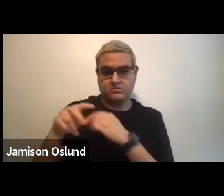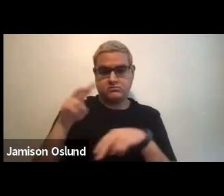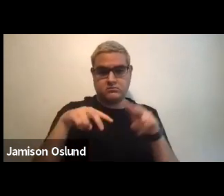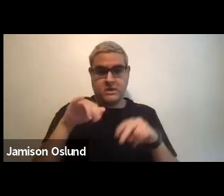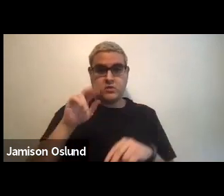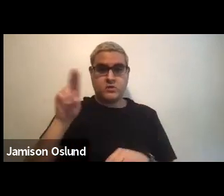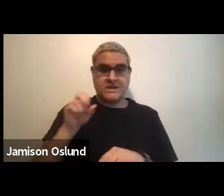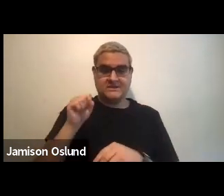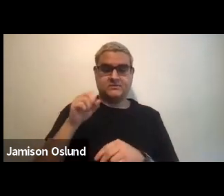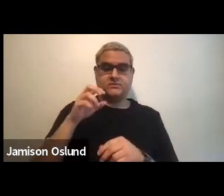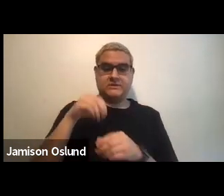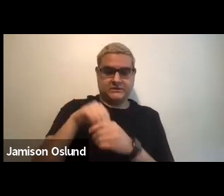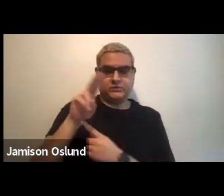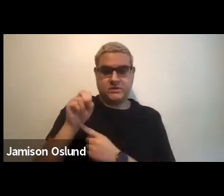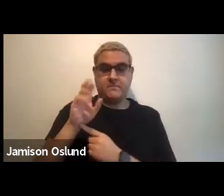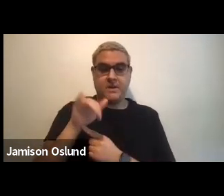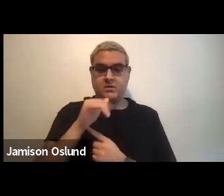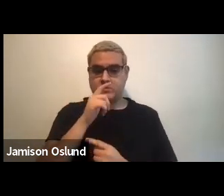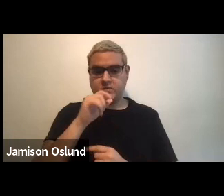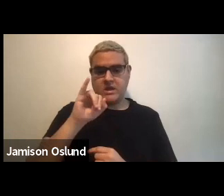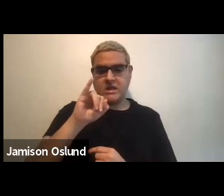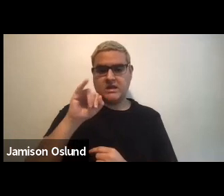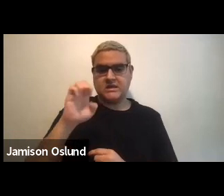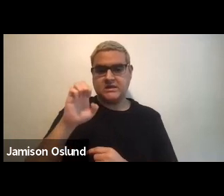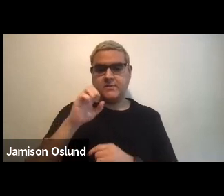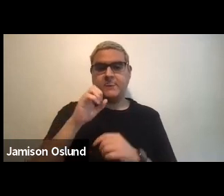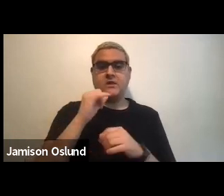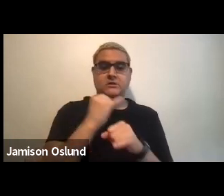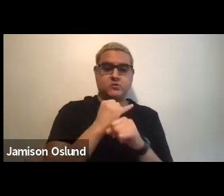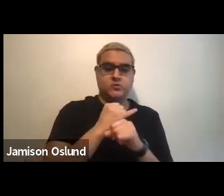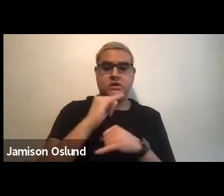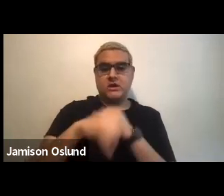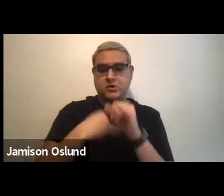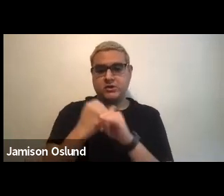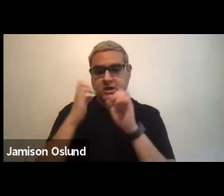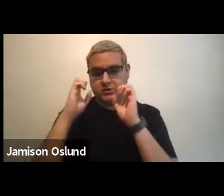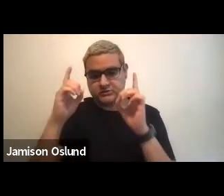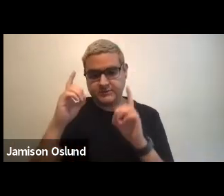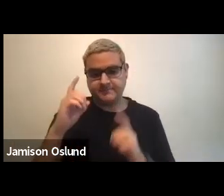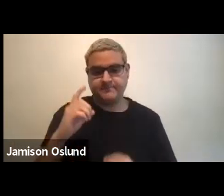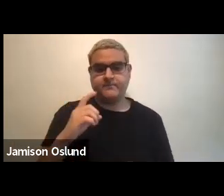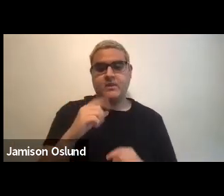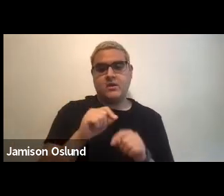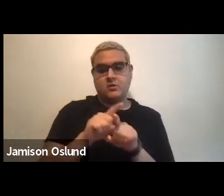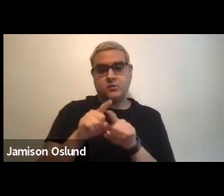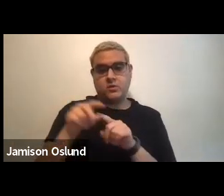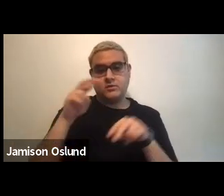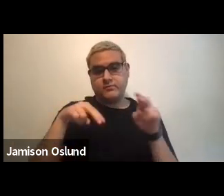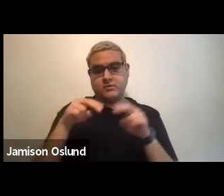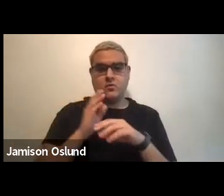advocated for it. And this program is actually monitored by the US under the